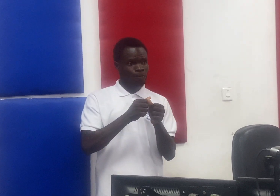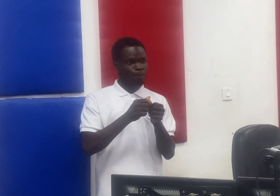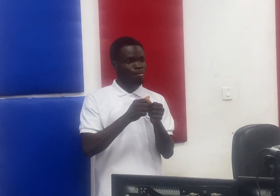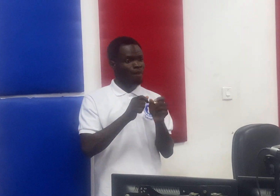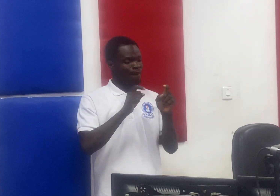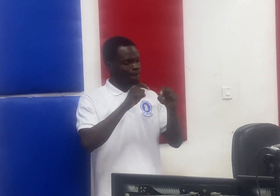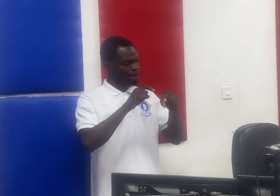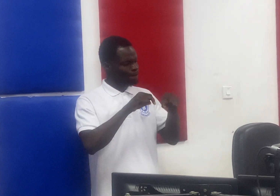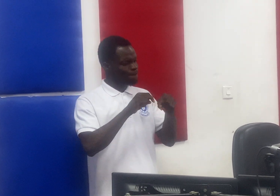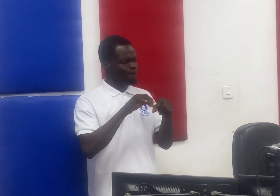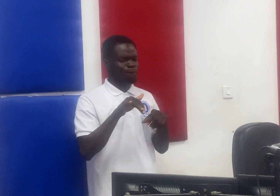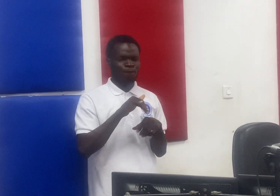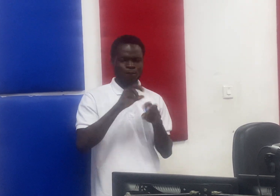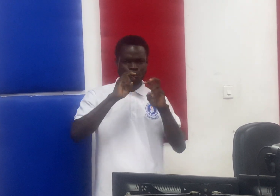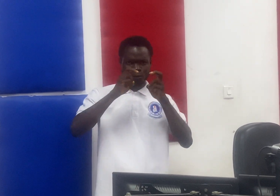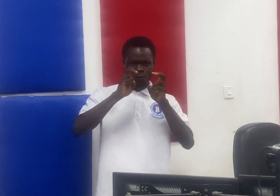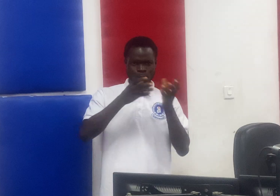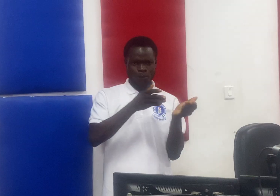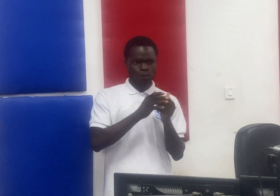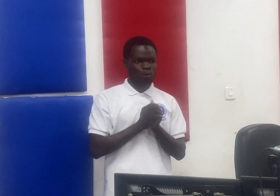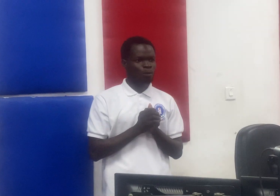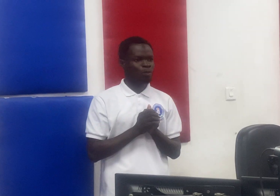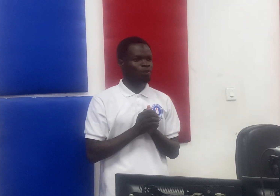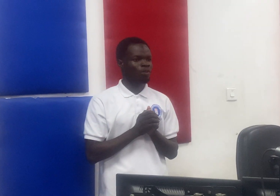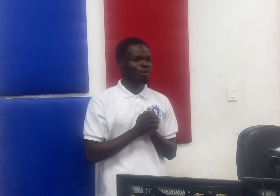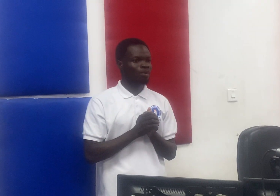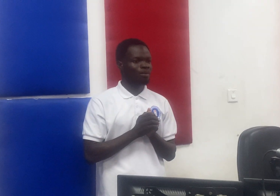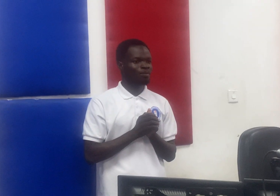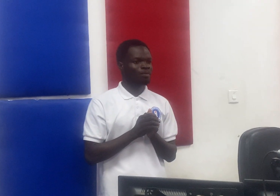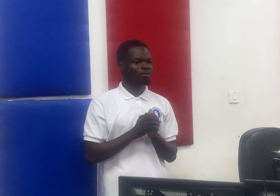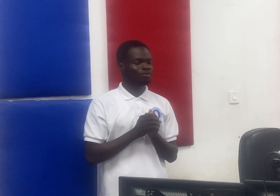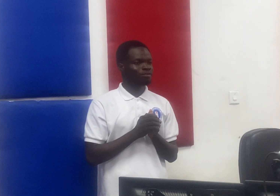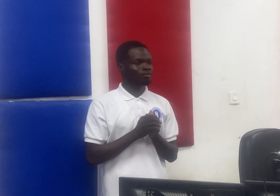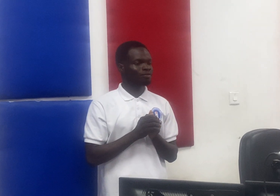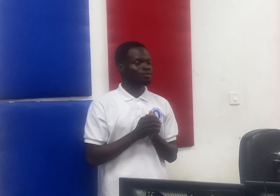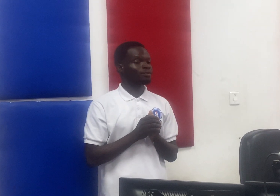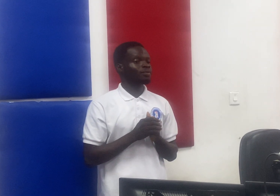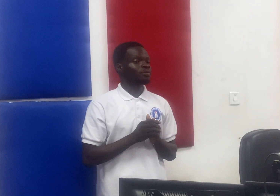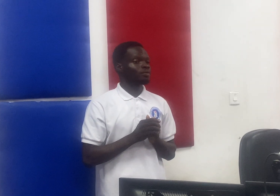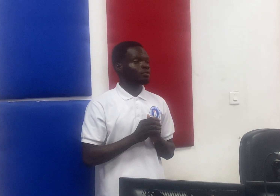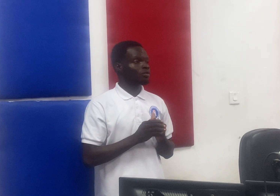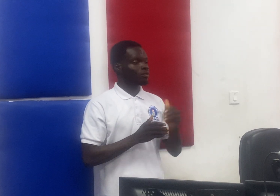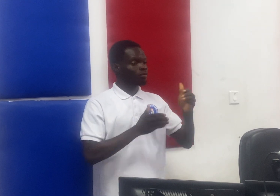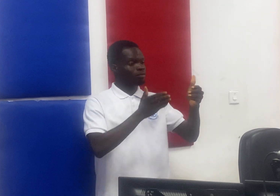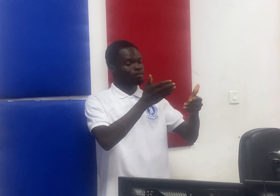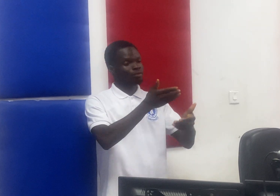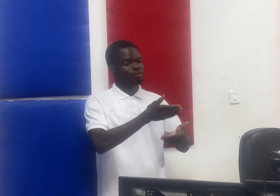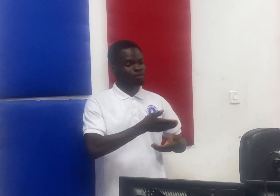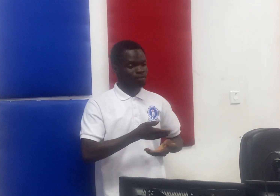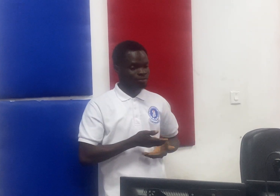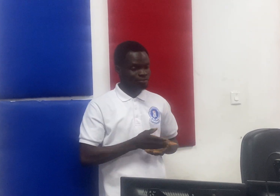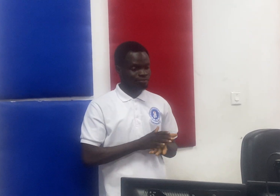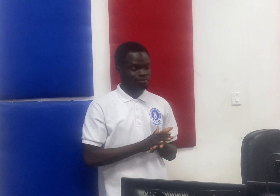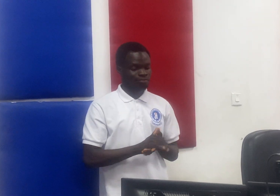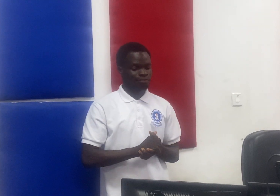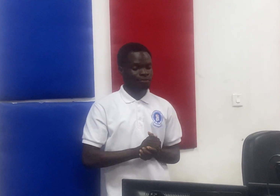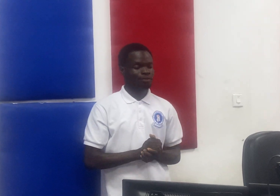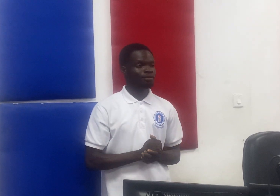particular topic. Yes, and it's finally here. You are welcome again, our honorable guests. Thank you very